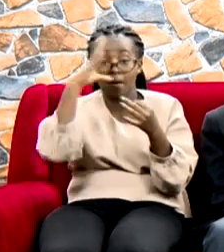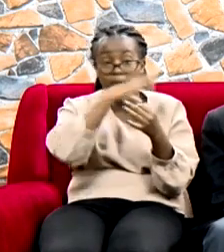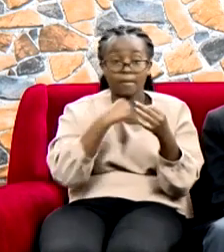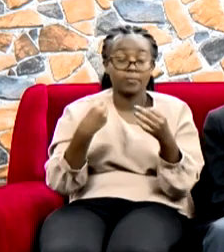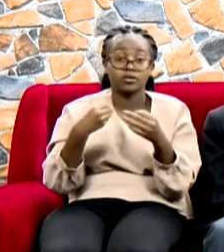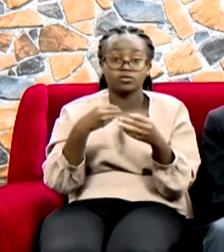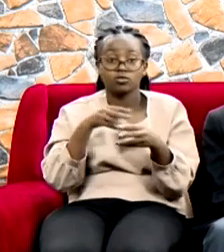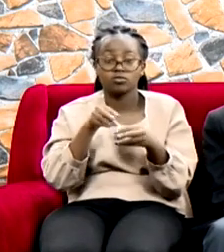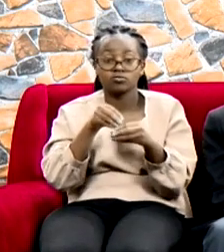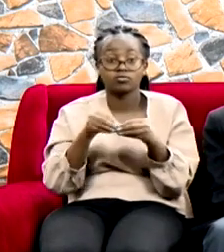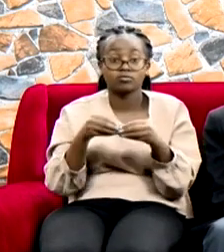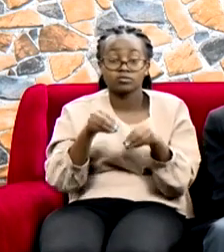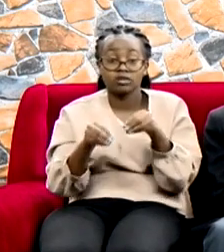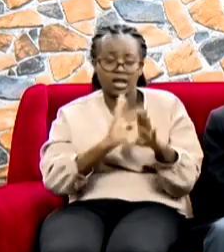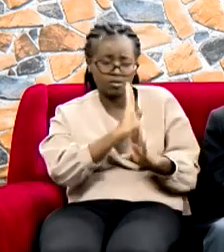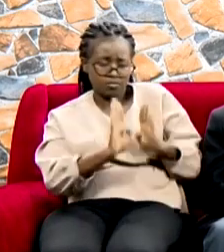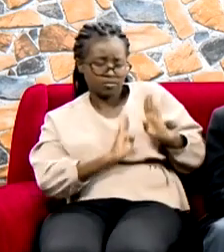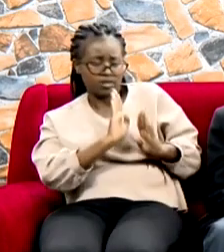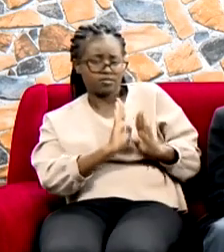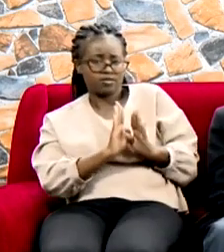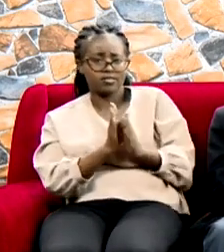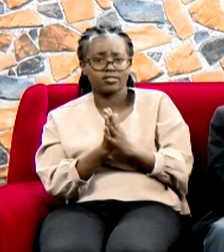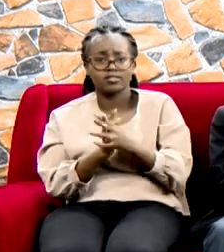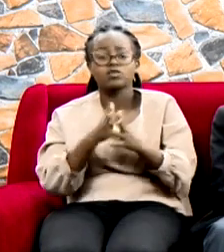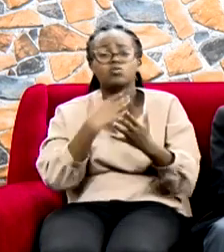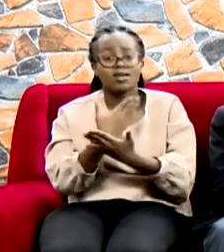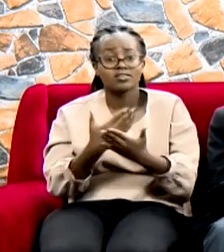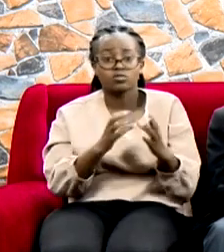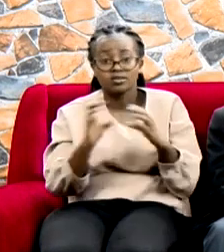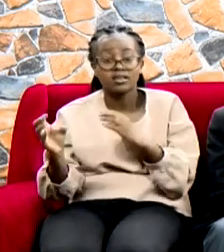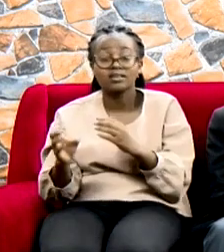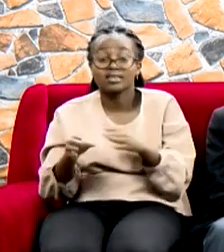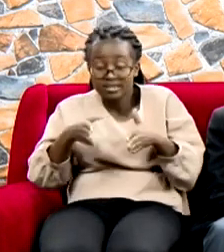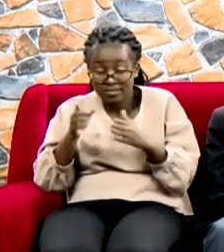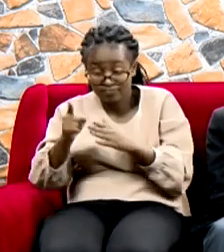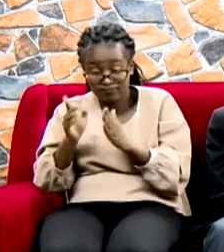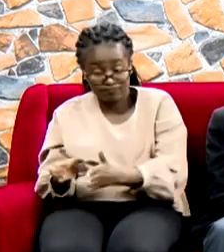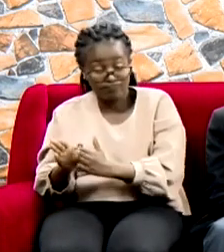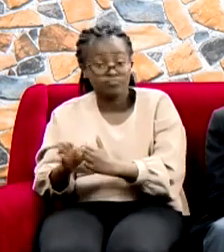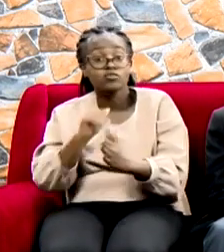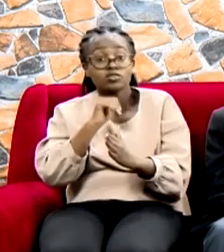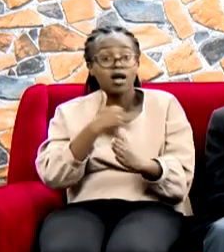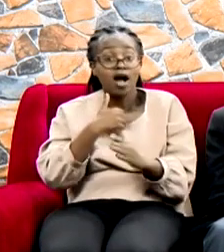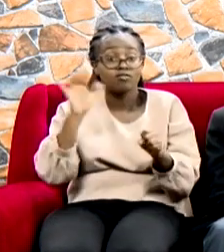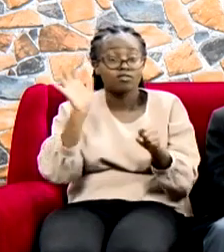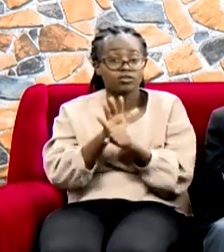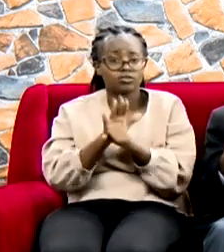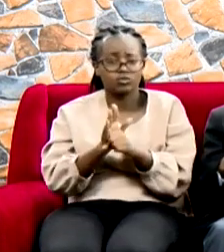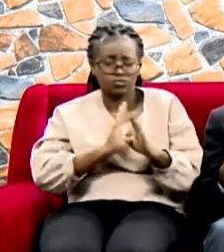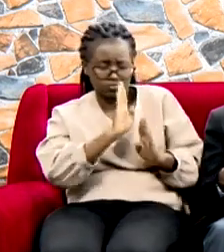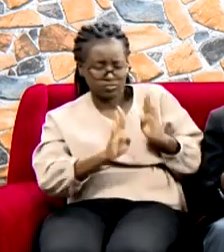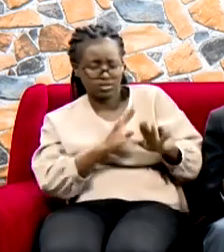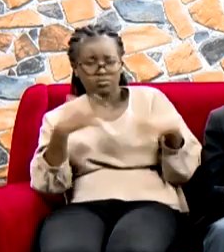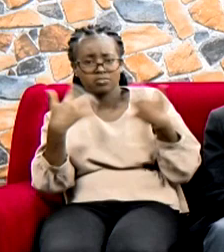flexibility of thought and behavior. That they are inflexible, they want things to be done in a particular way. They'll have a lot of ritualistic behaviors